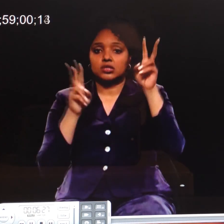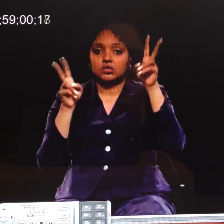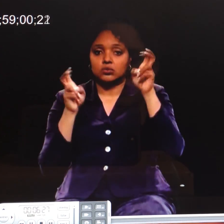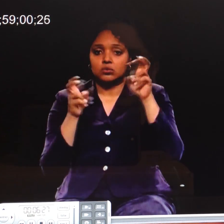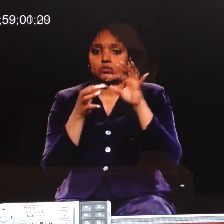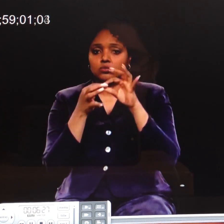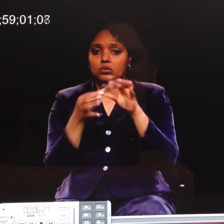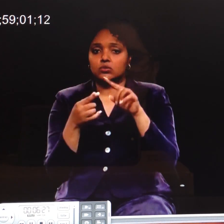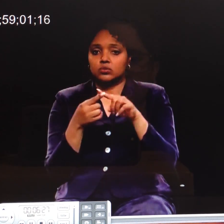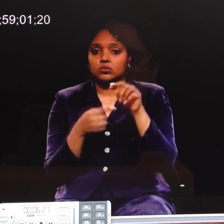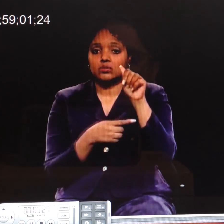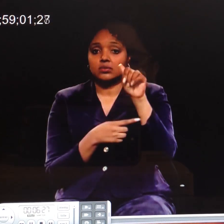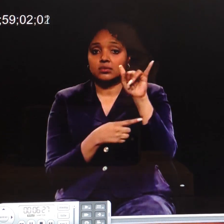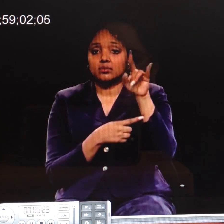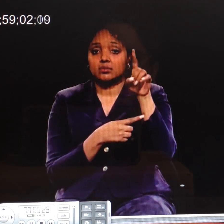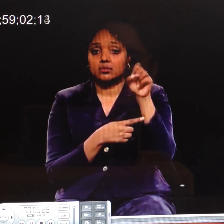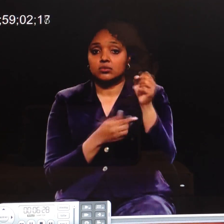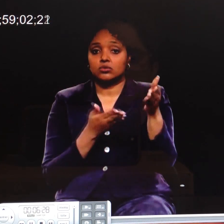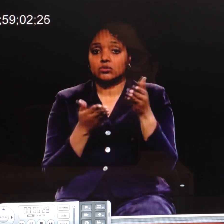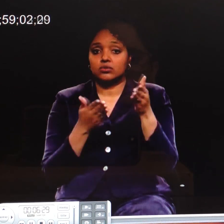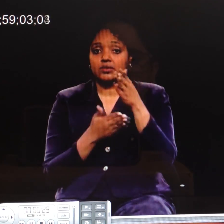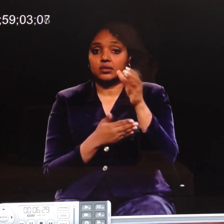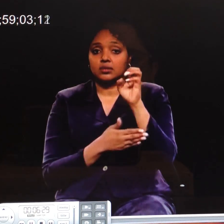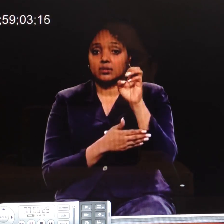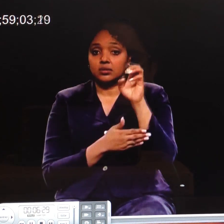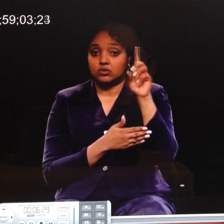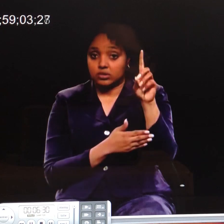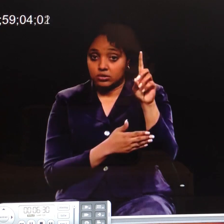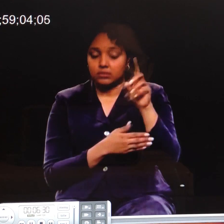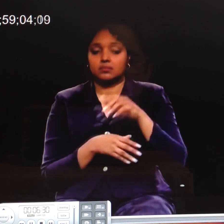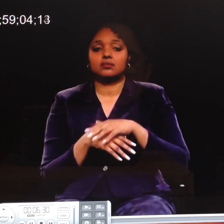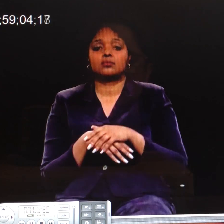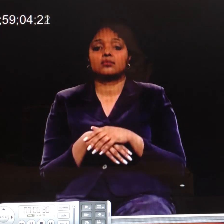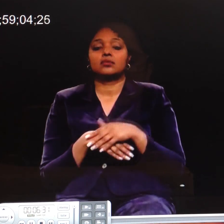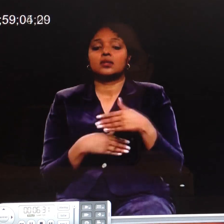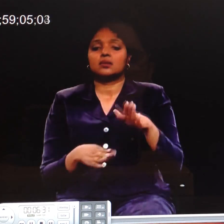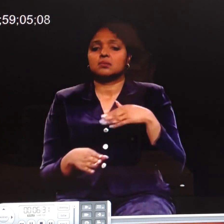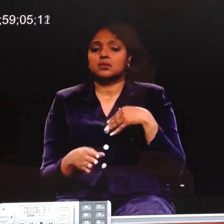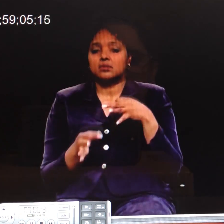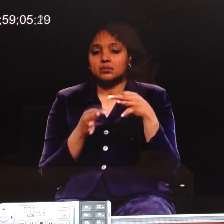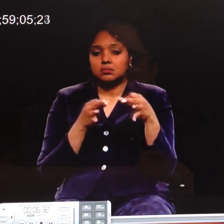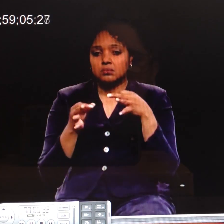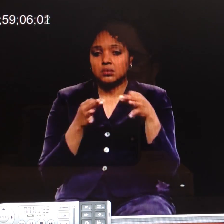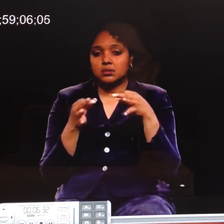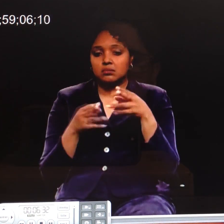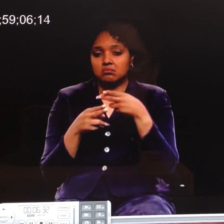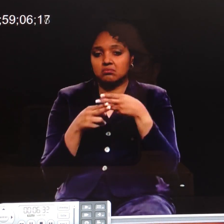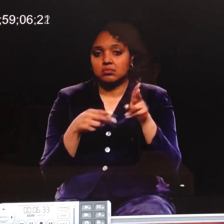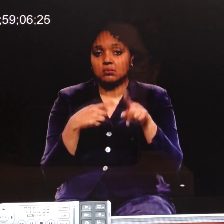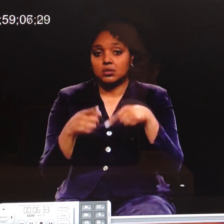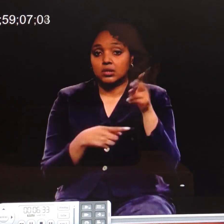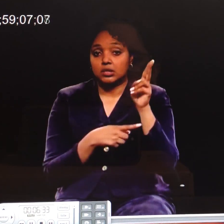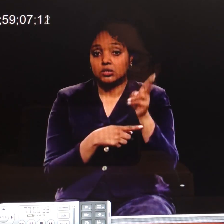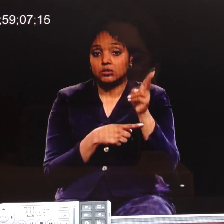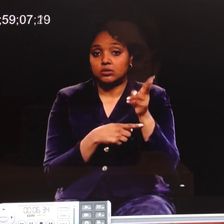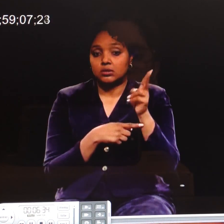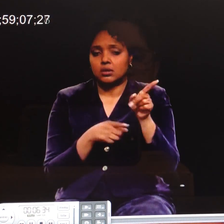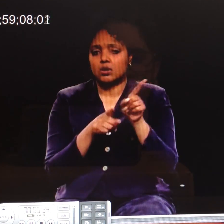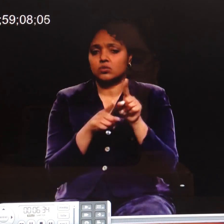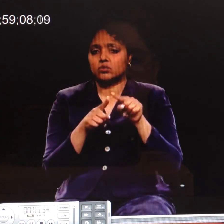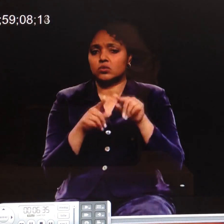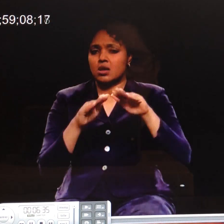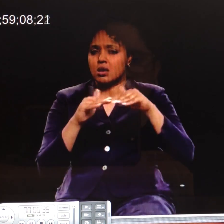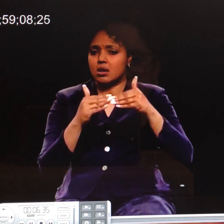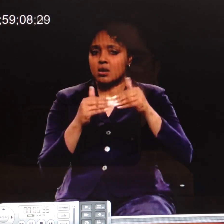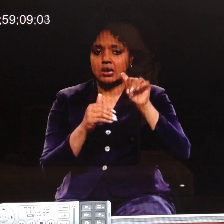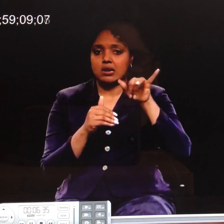Today's topic is cultural topics related to sexual education. So I'm going to give you a little